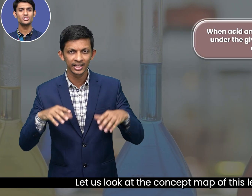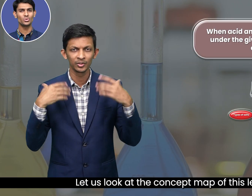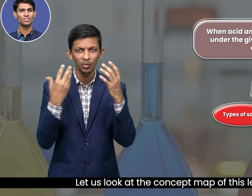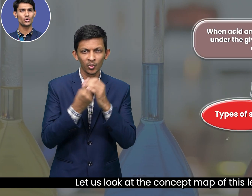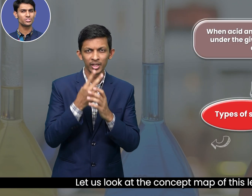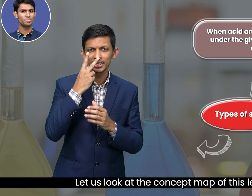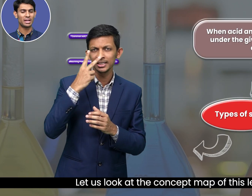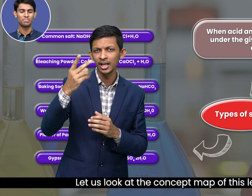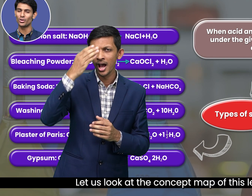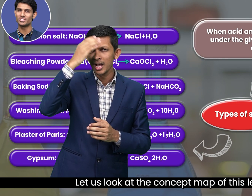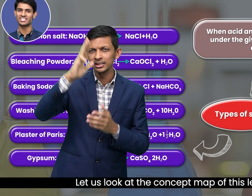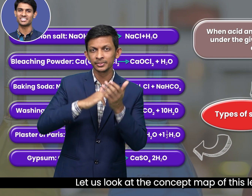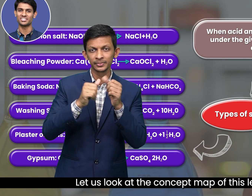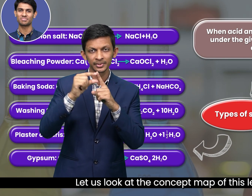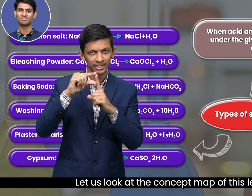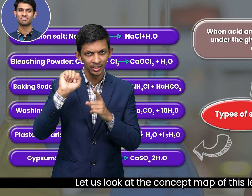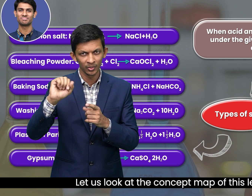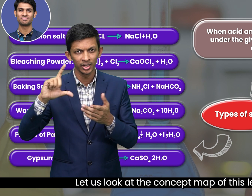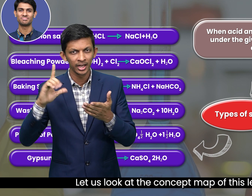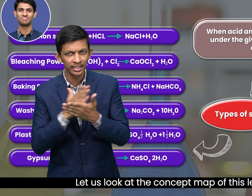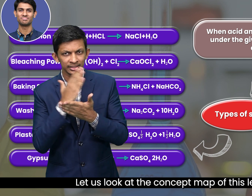Let us look at the concept map of this lesson.